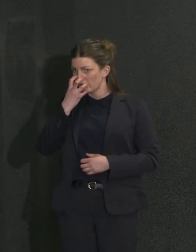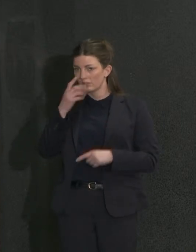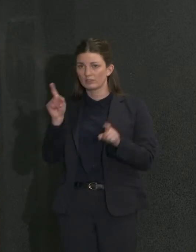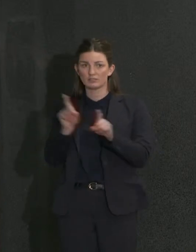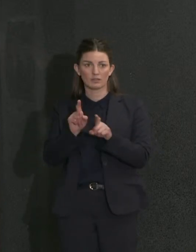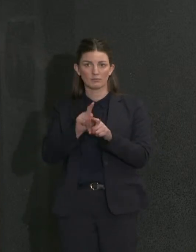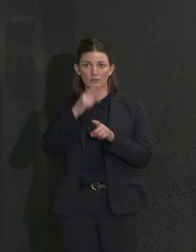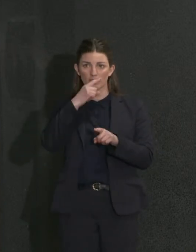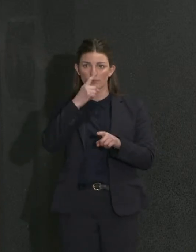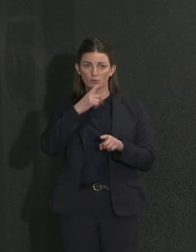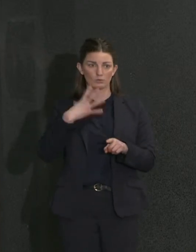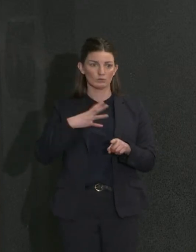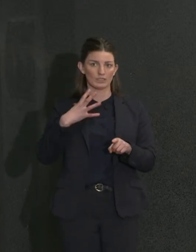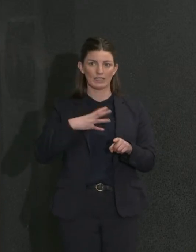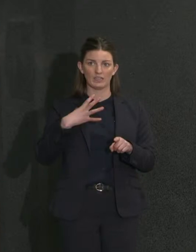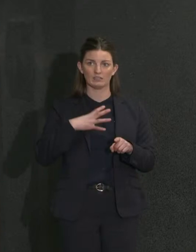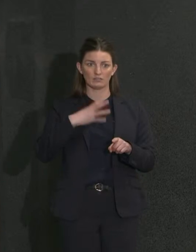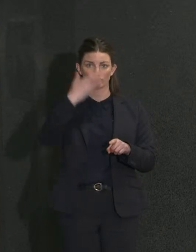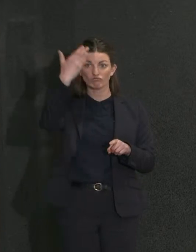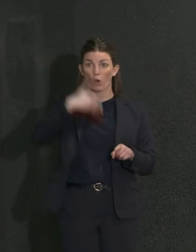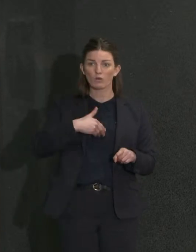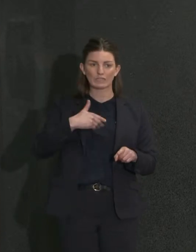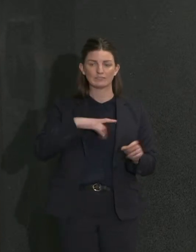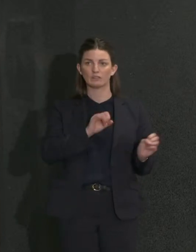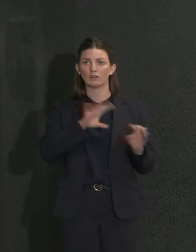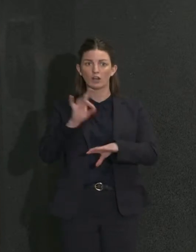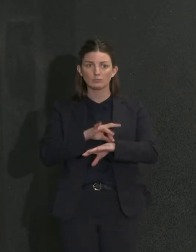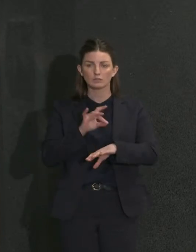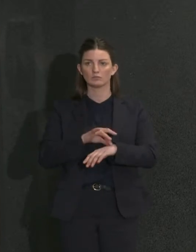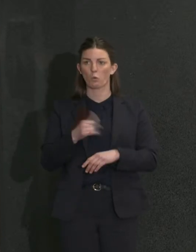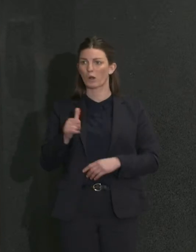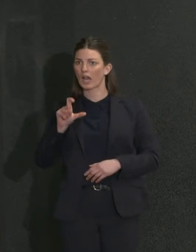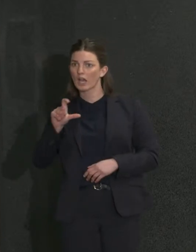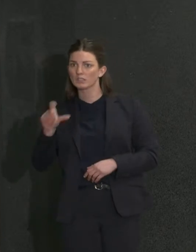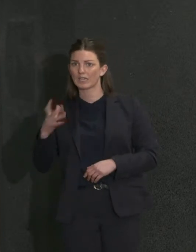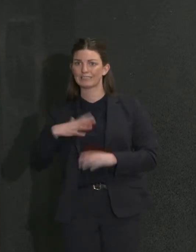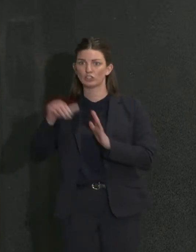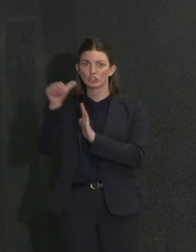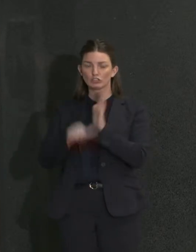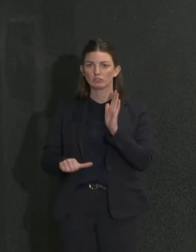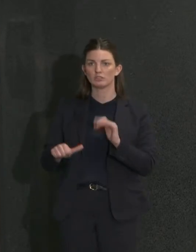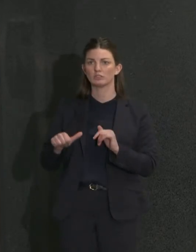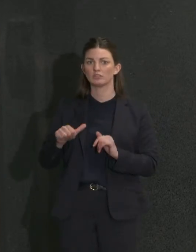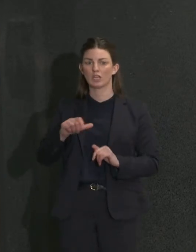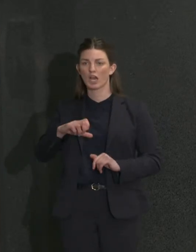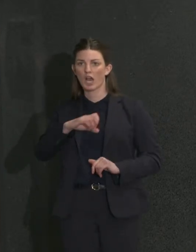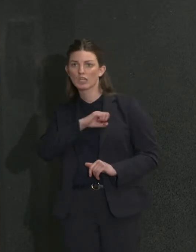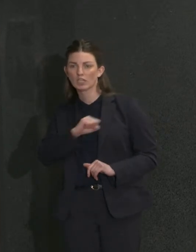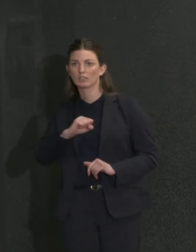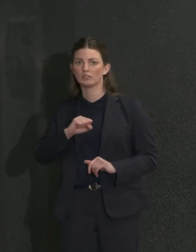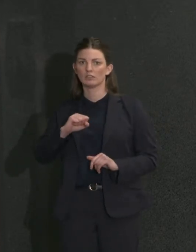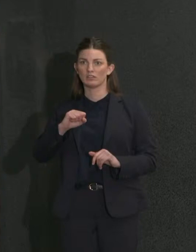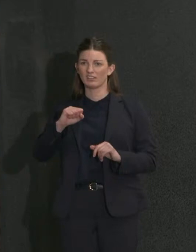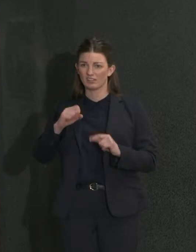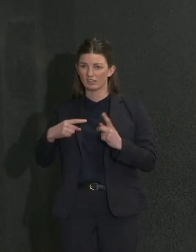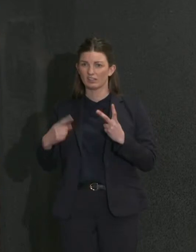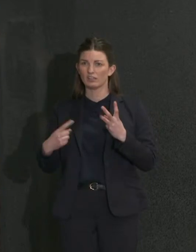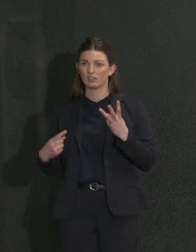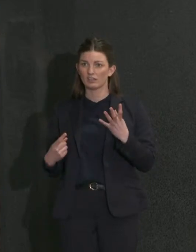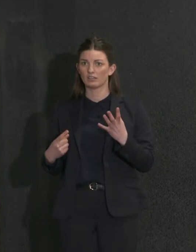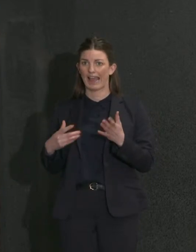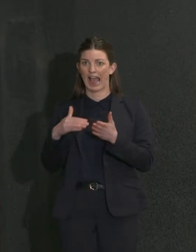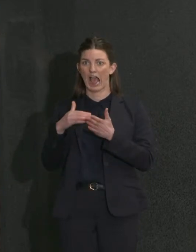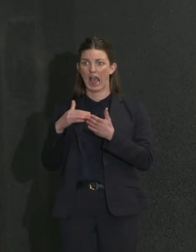premature babies, people who have cancer and need urgent surgery, people who have heart attacks. All of that part of our